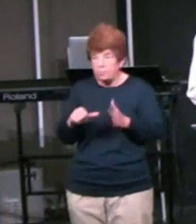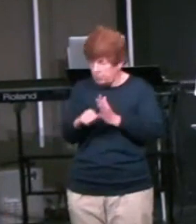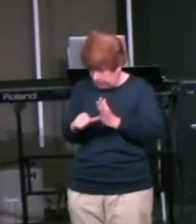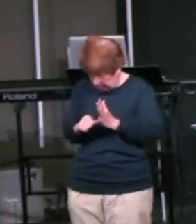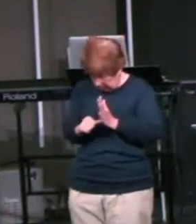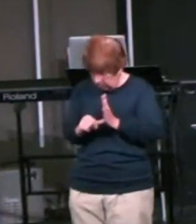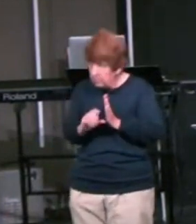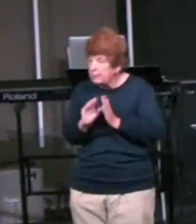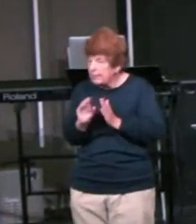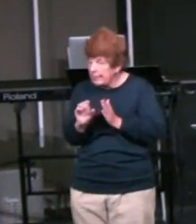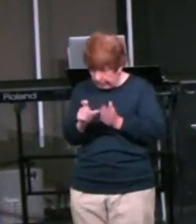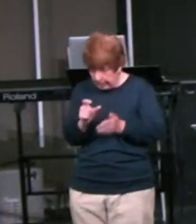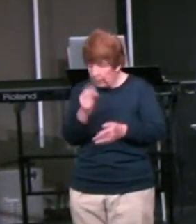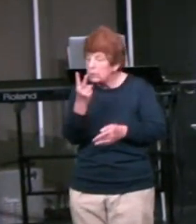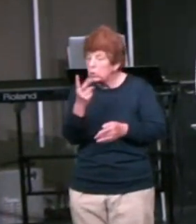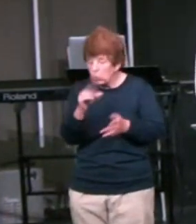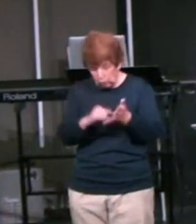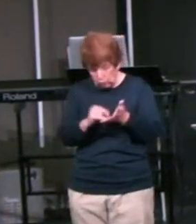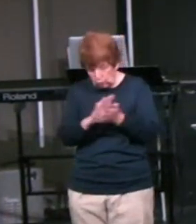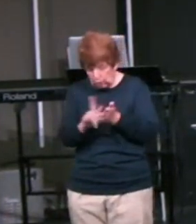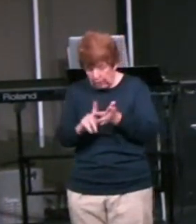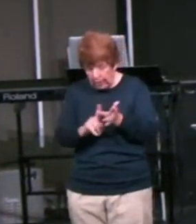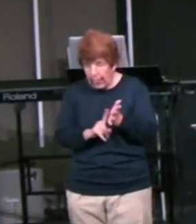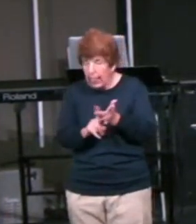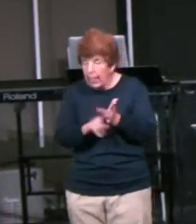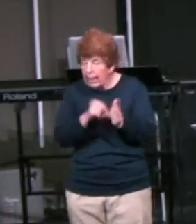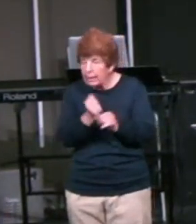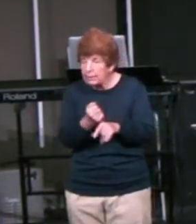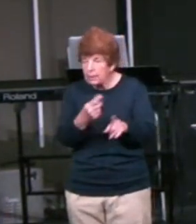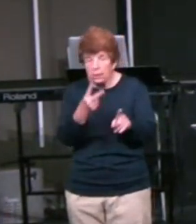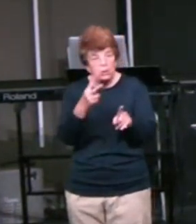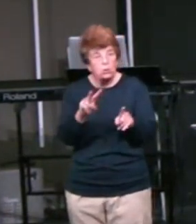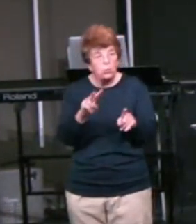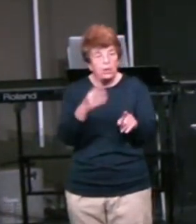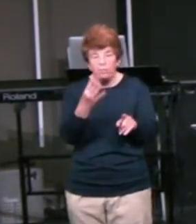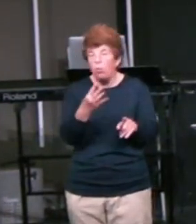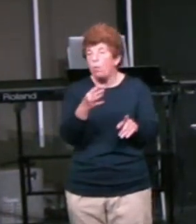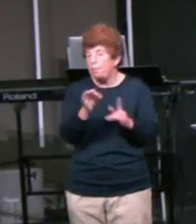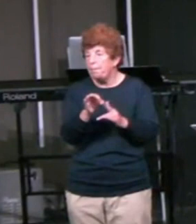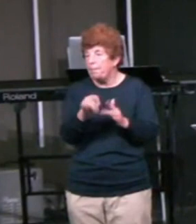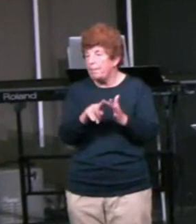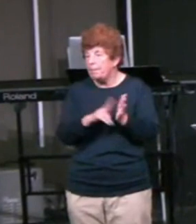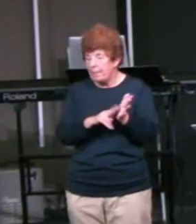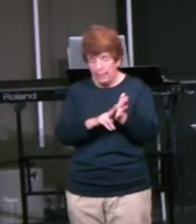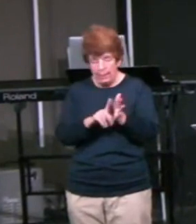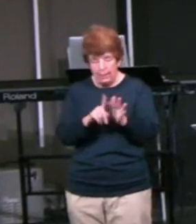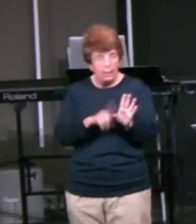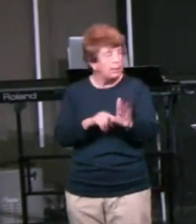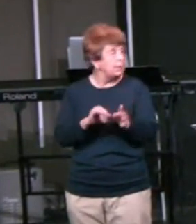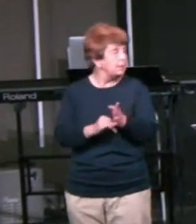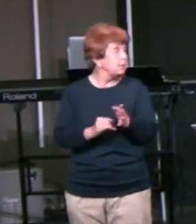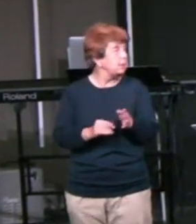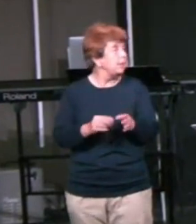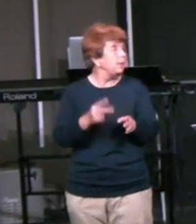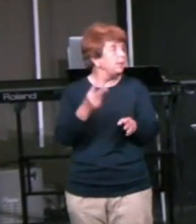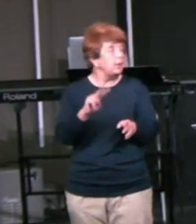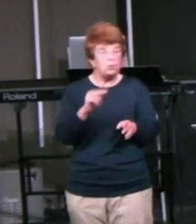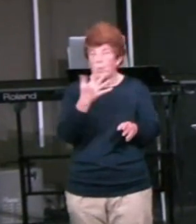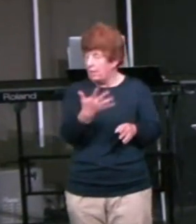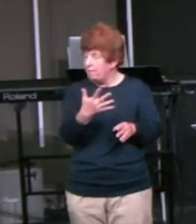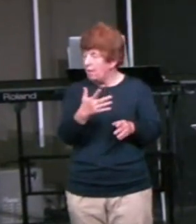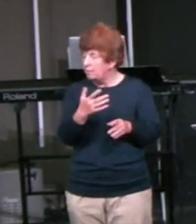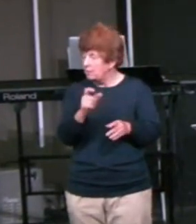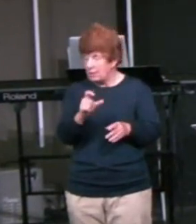money, 2 shillings, 24 pennies, modern day currency, 25